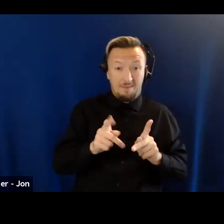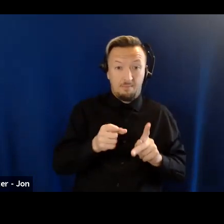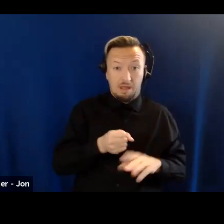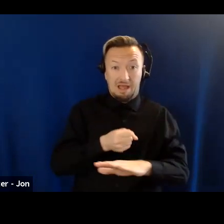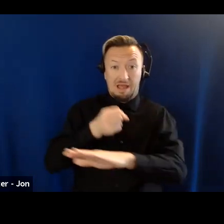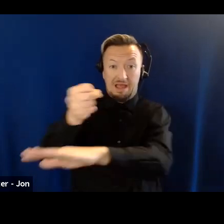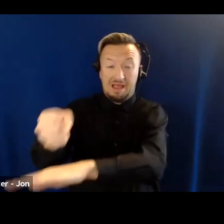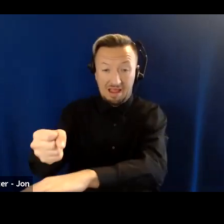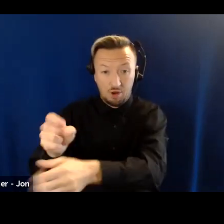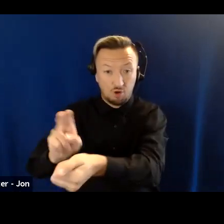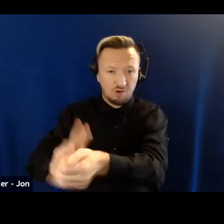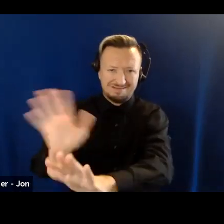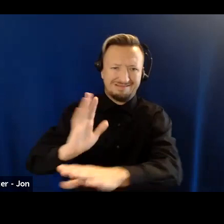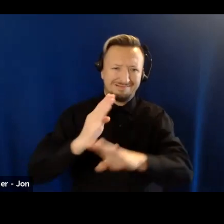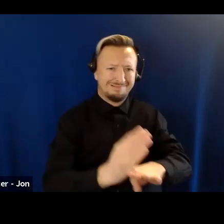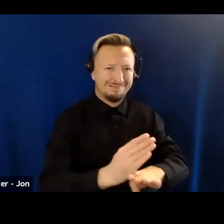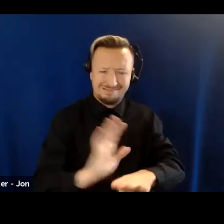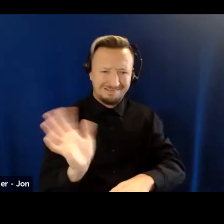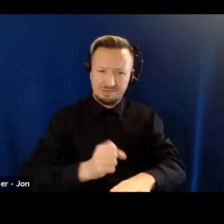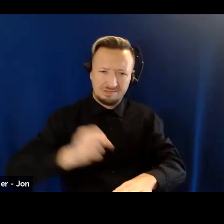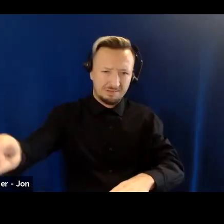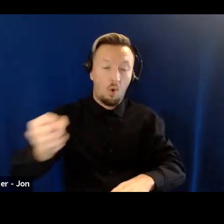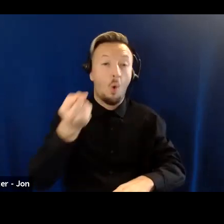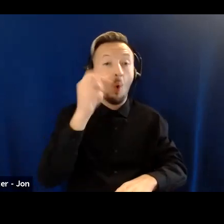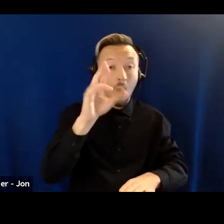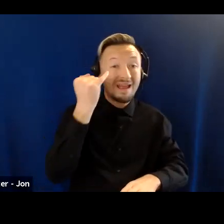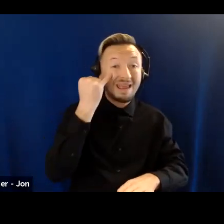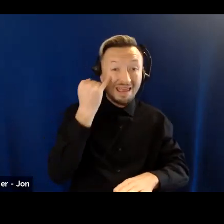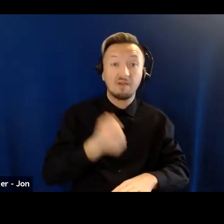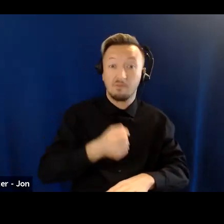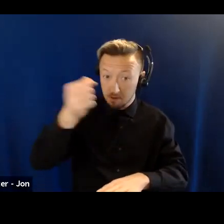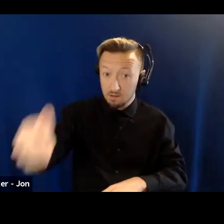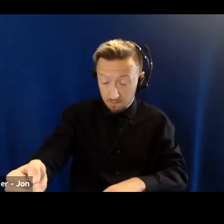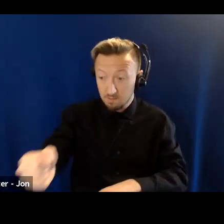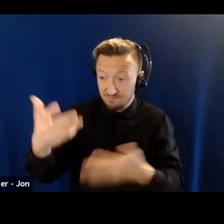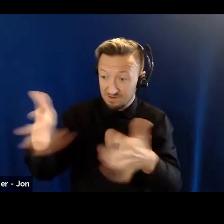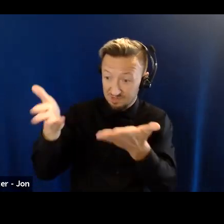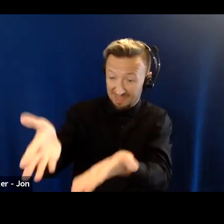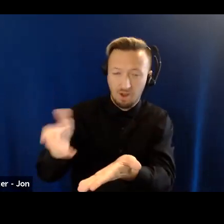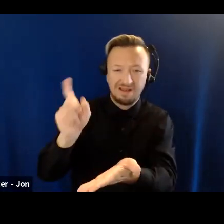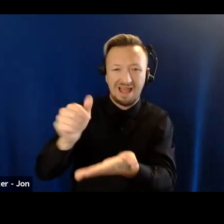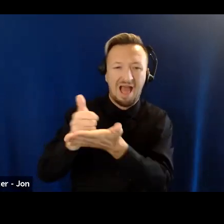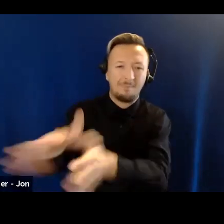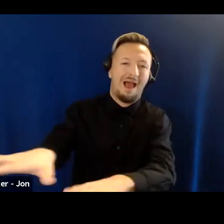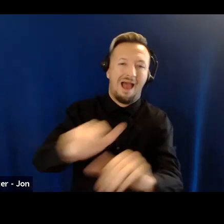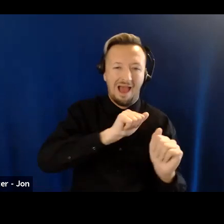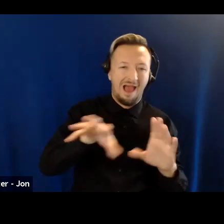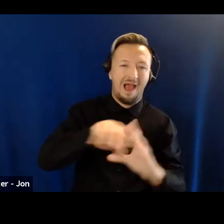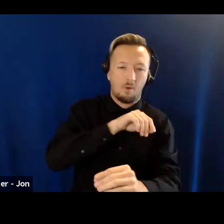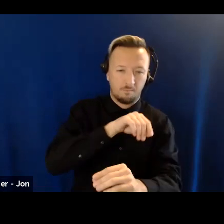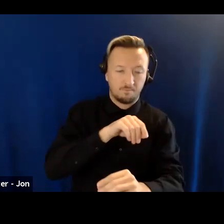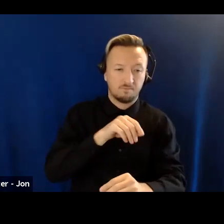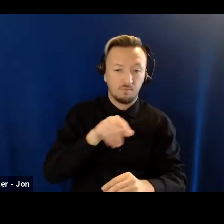transition them out once they're there. And if anyone from Centers for Independent Living, just understand your role in transition is really, really important.